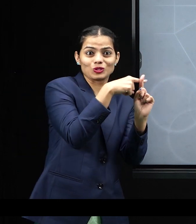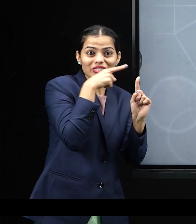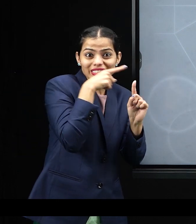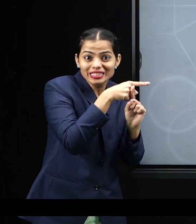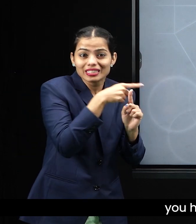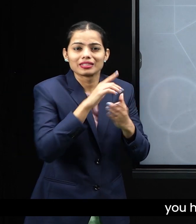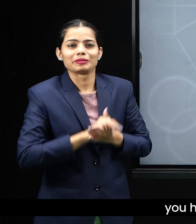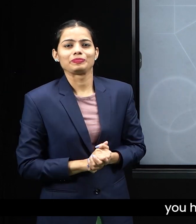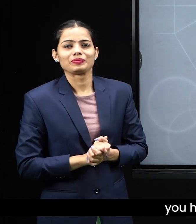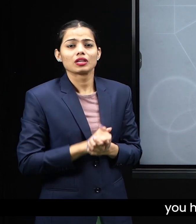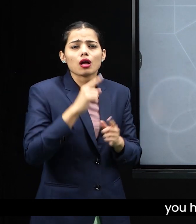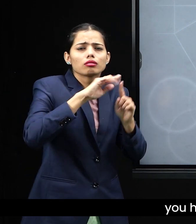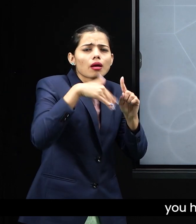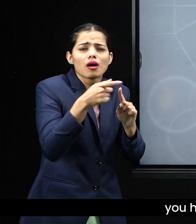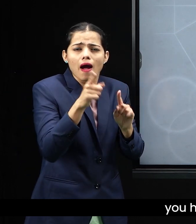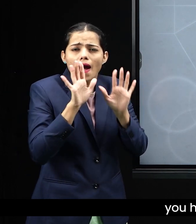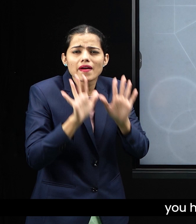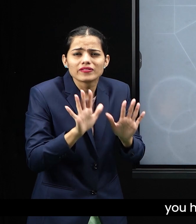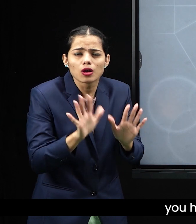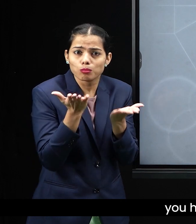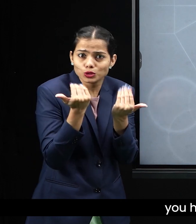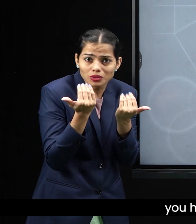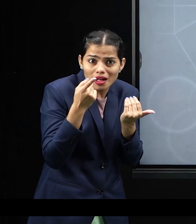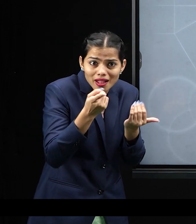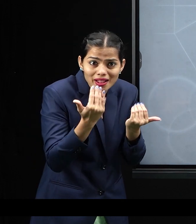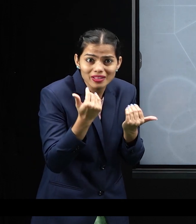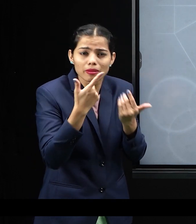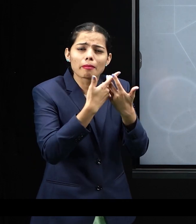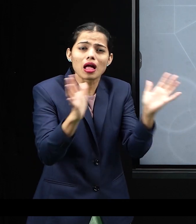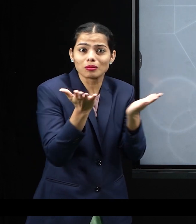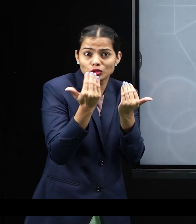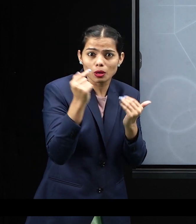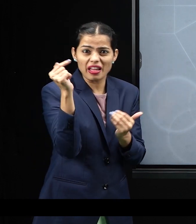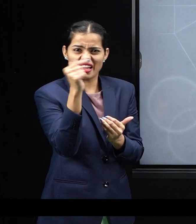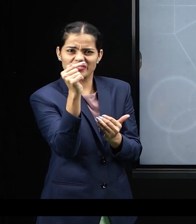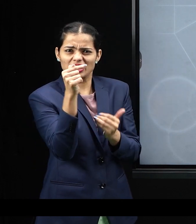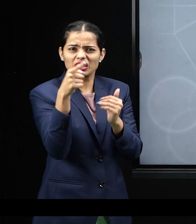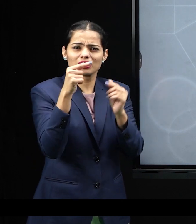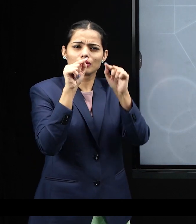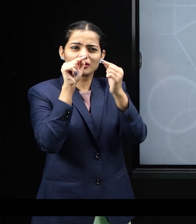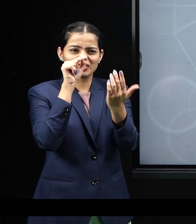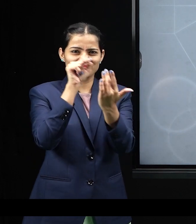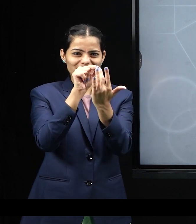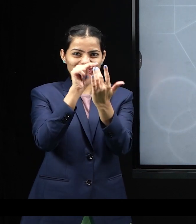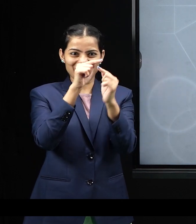Thereby, you have enabled the entry of negative integers minus 1, minus